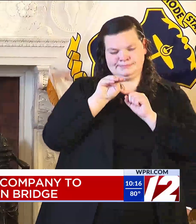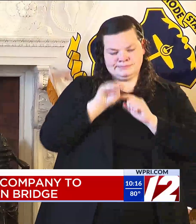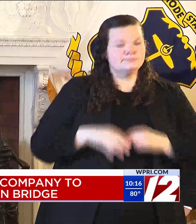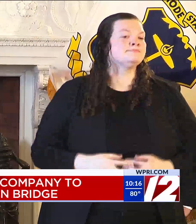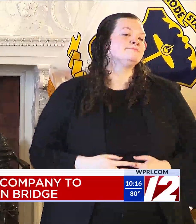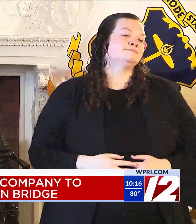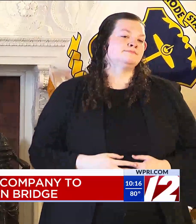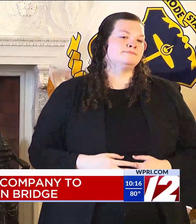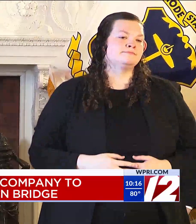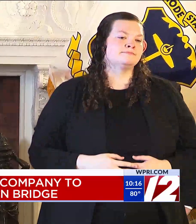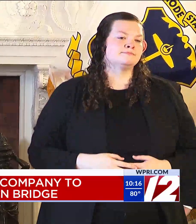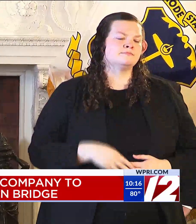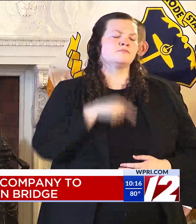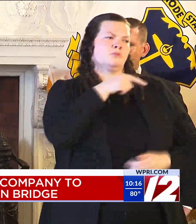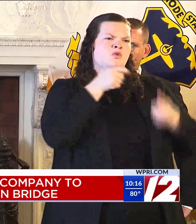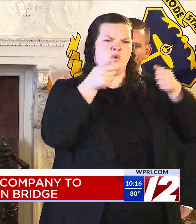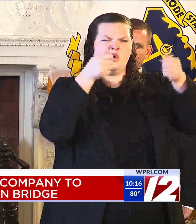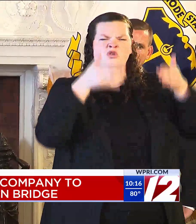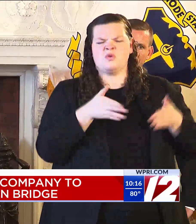in a moment.